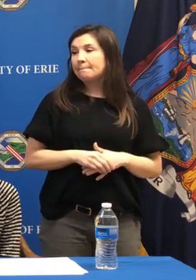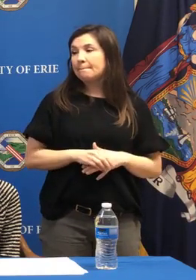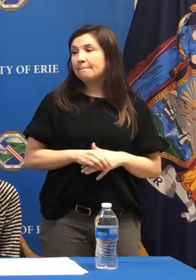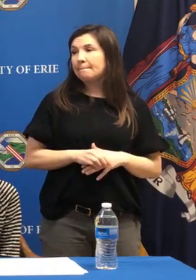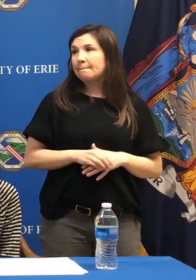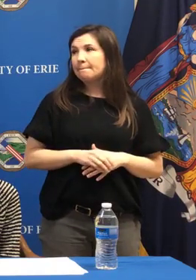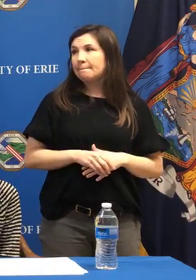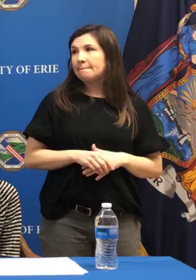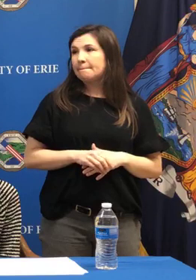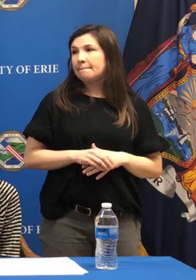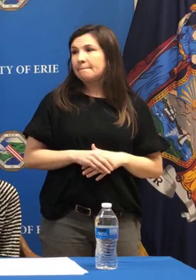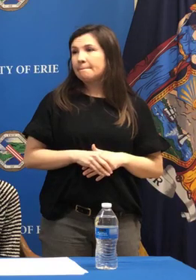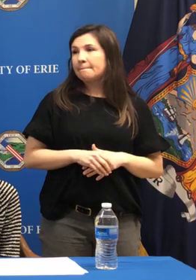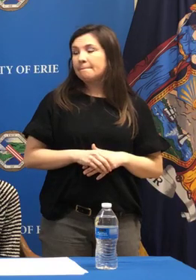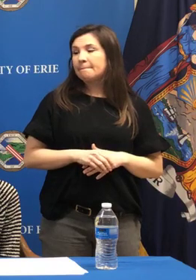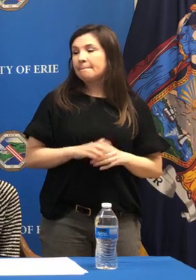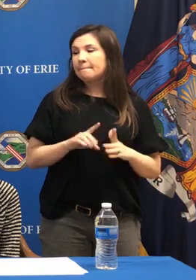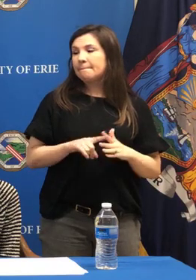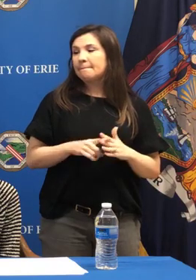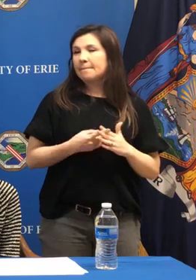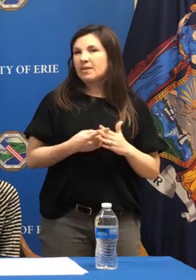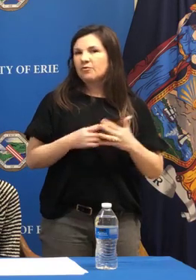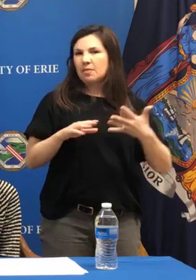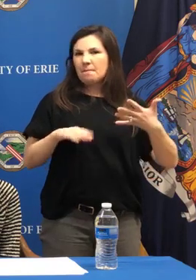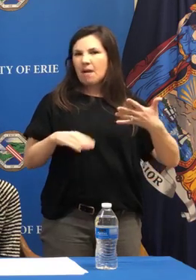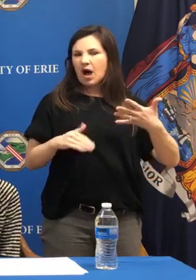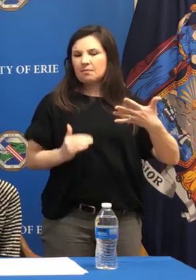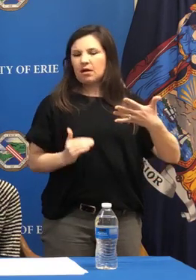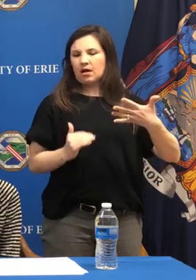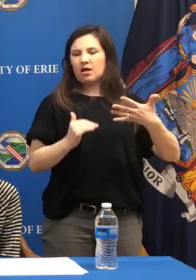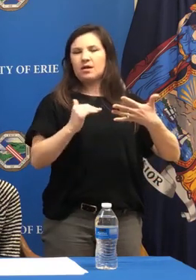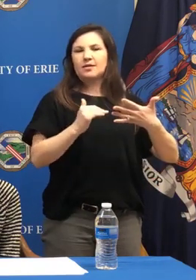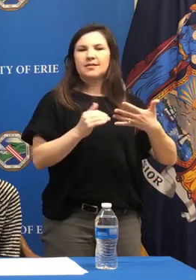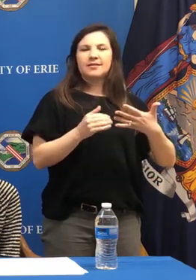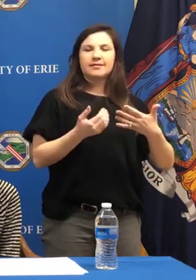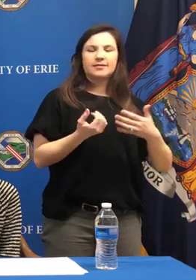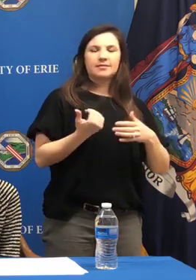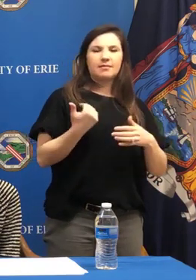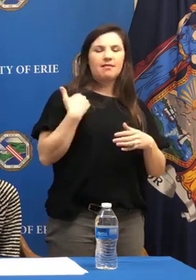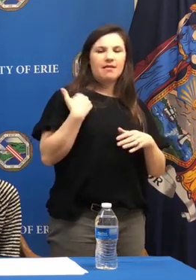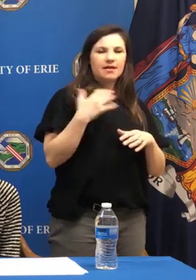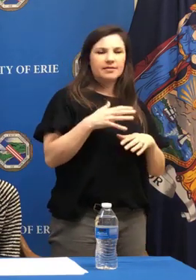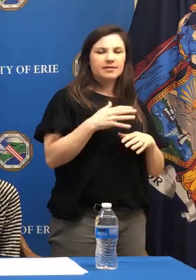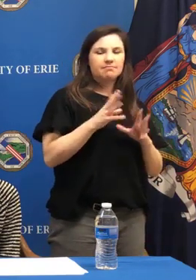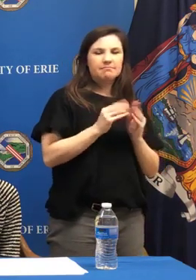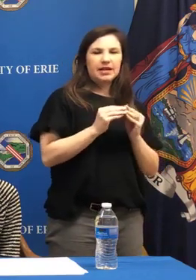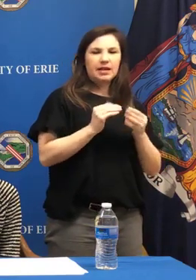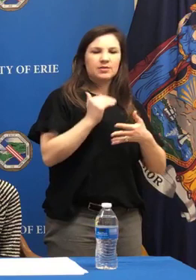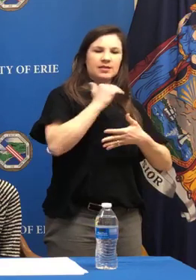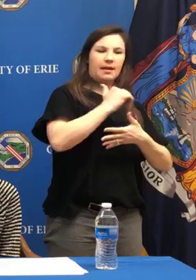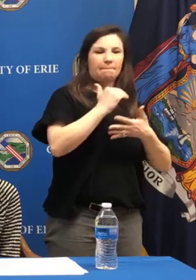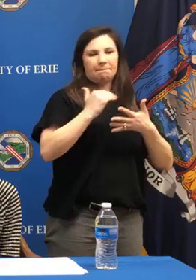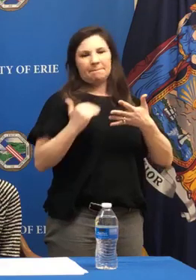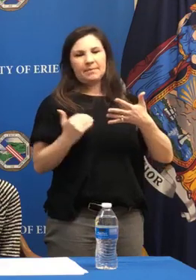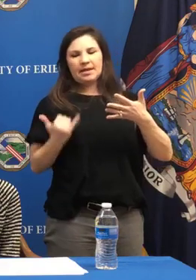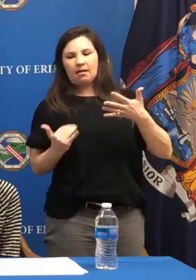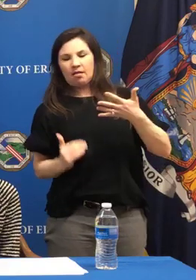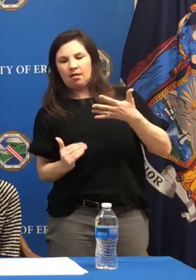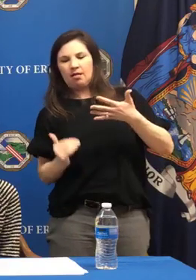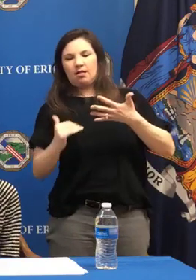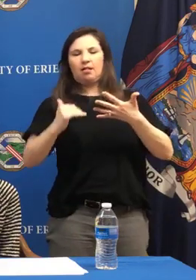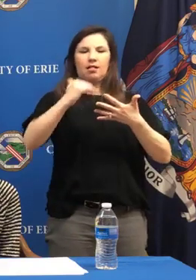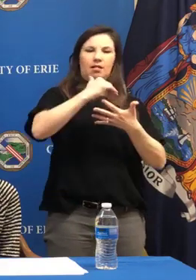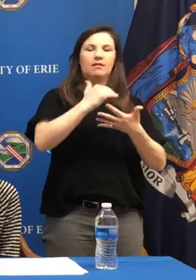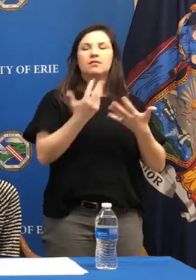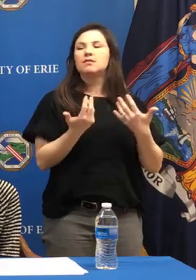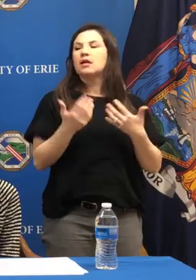Line is open. We will start from the bottom this time because we started from the top last time. So if you're,